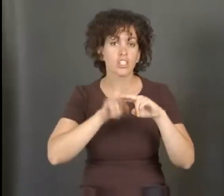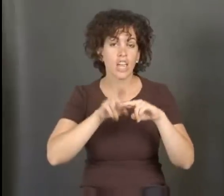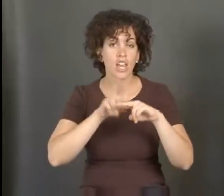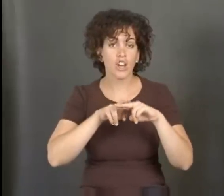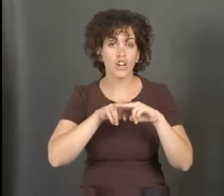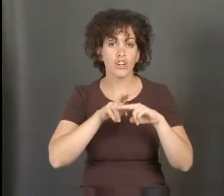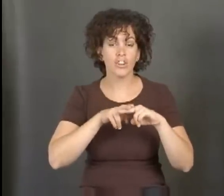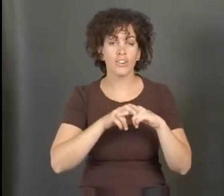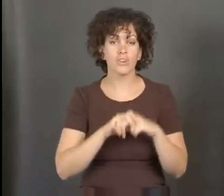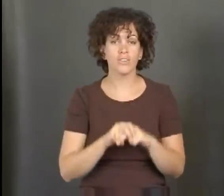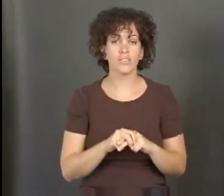Chair.